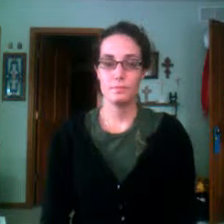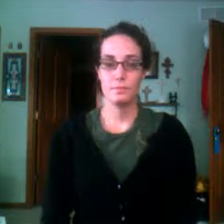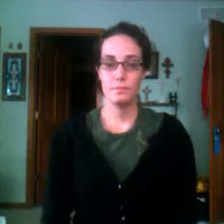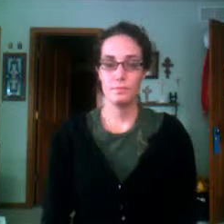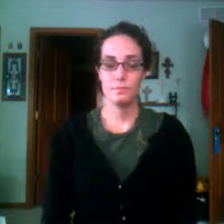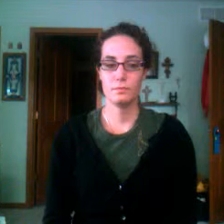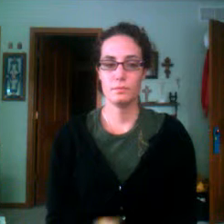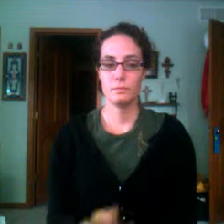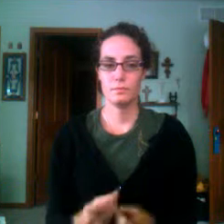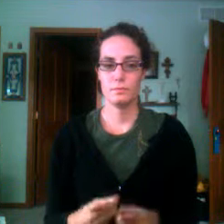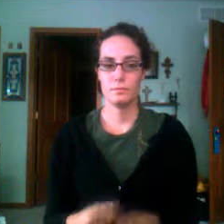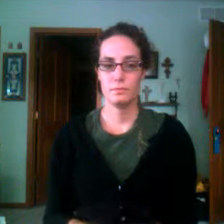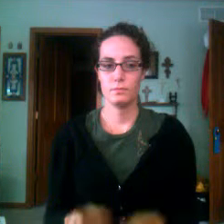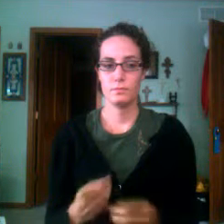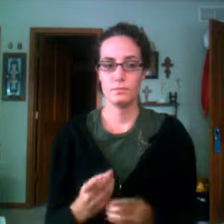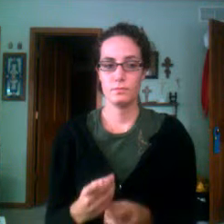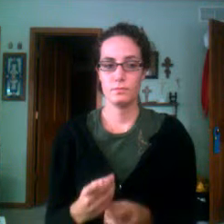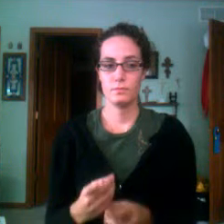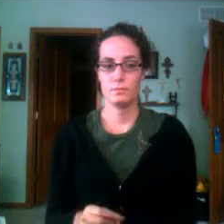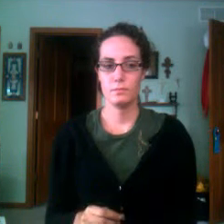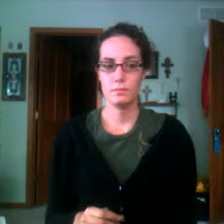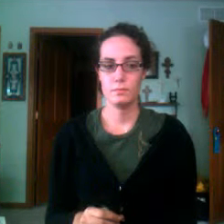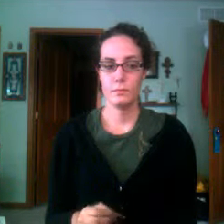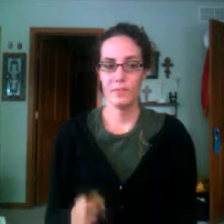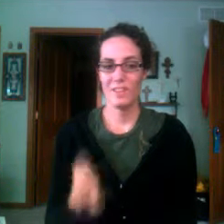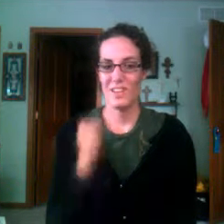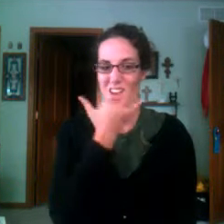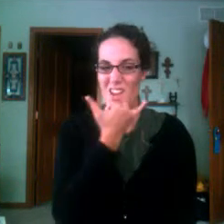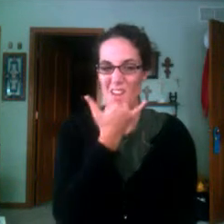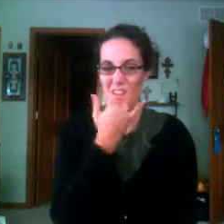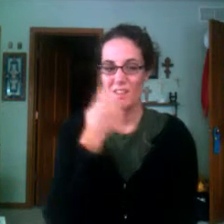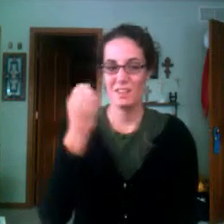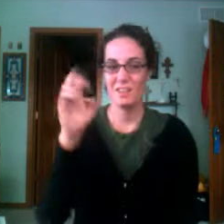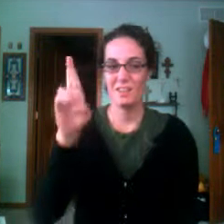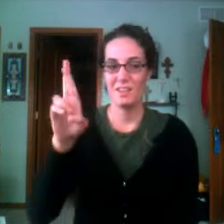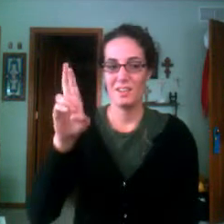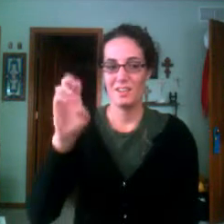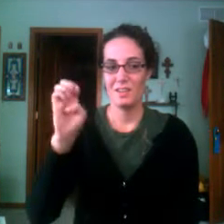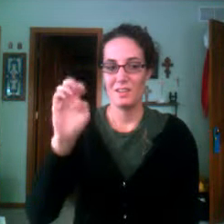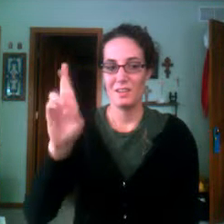If you get an error on the screen, syntax error, you press the wrong key.